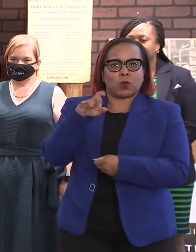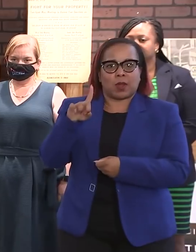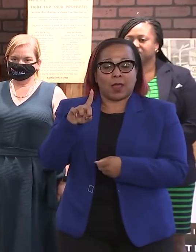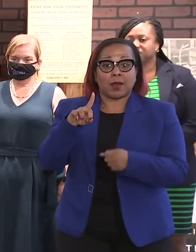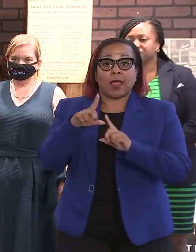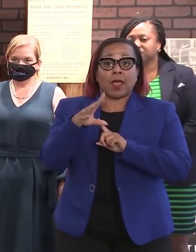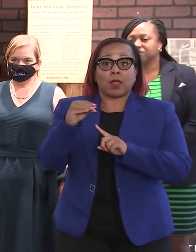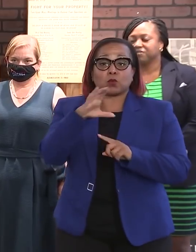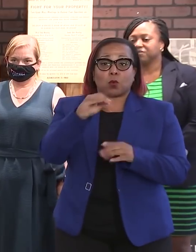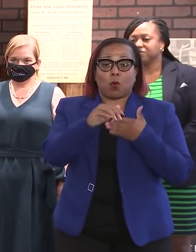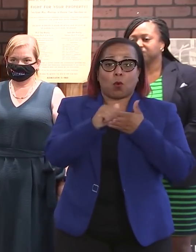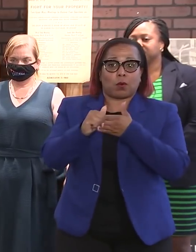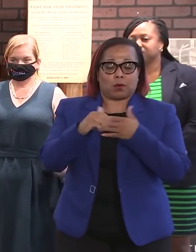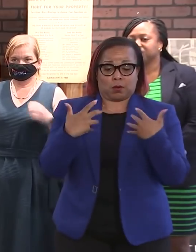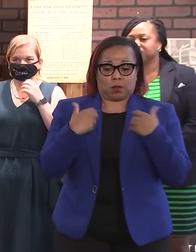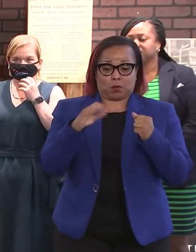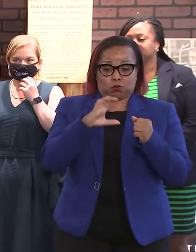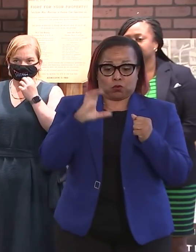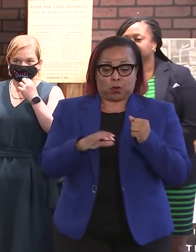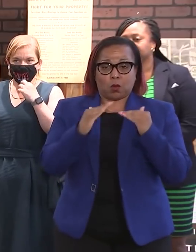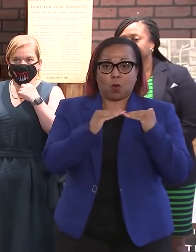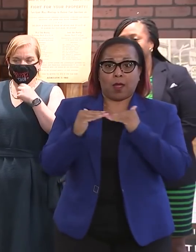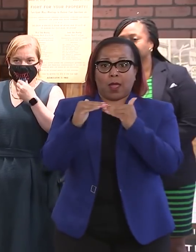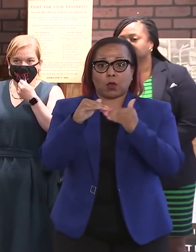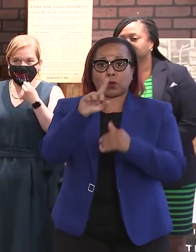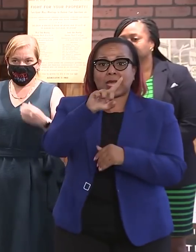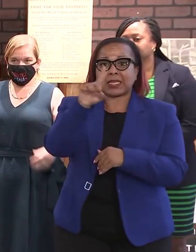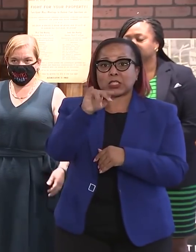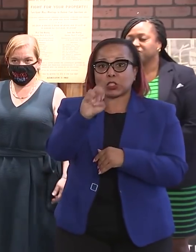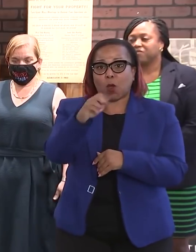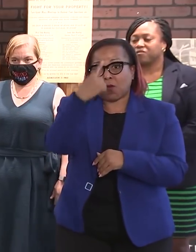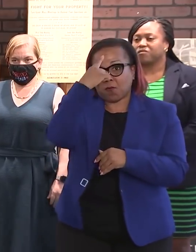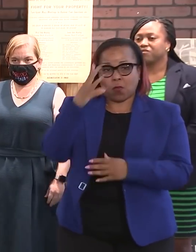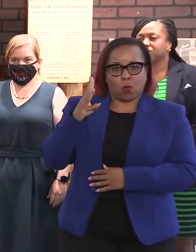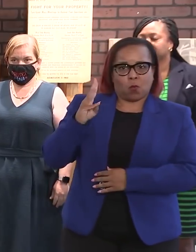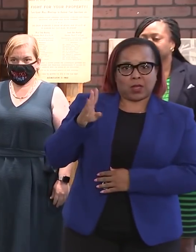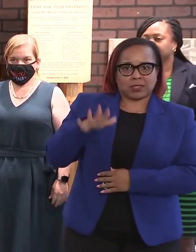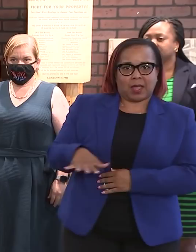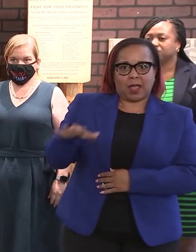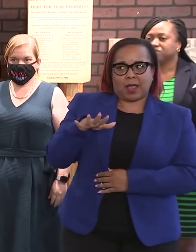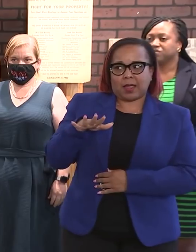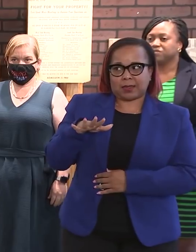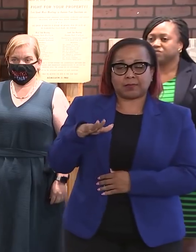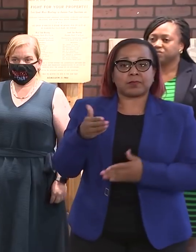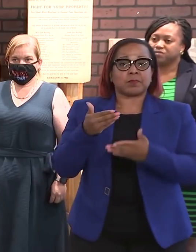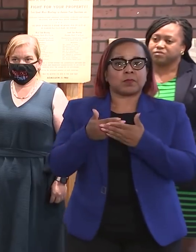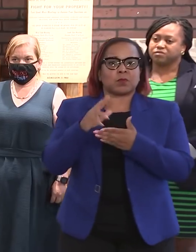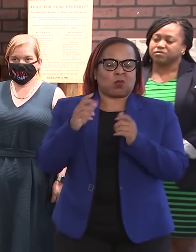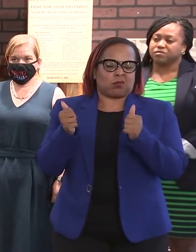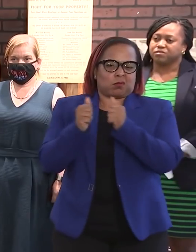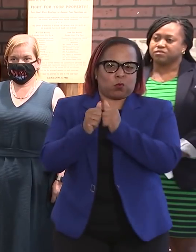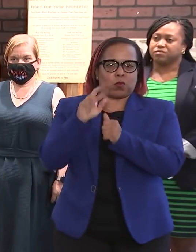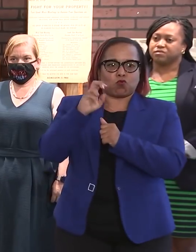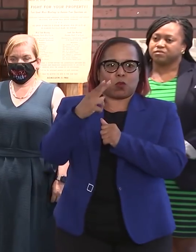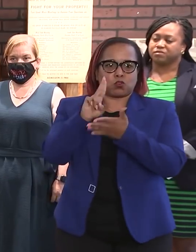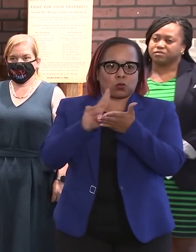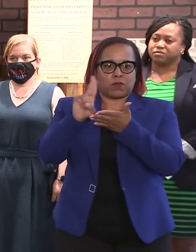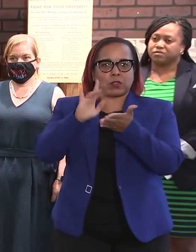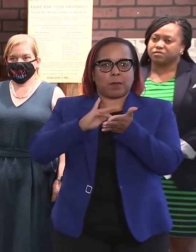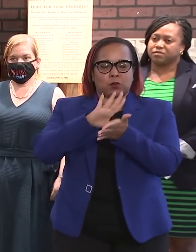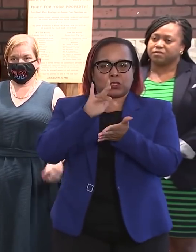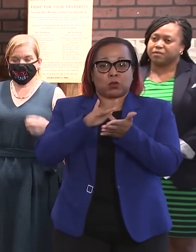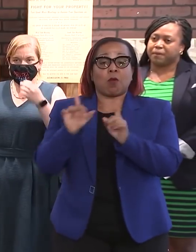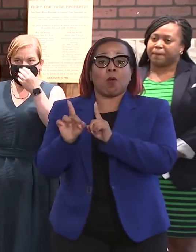and to co-lead the Healthy Chicago Equity Zone for the West Side, along with Rush University Medical Center. We